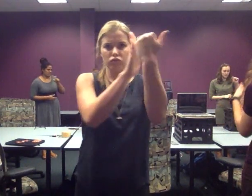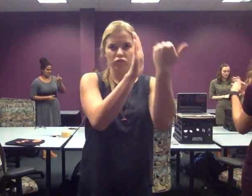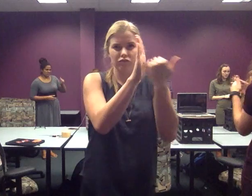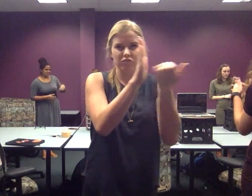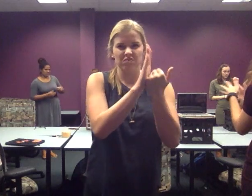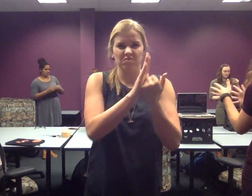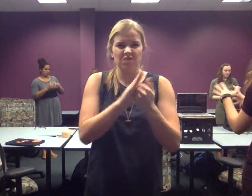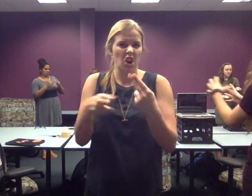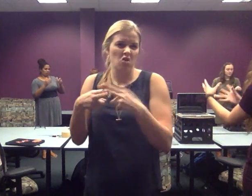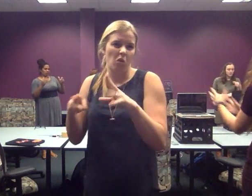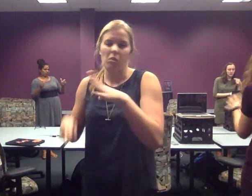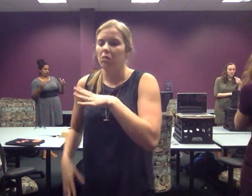So we have Britain's problems.